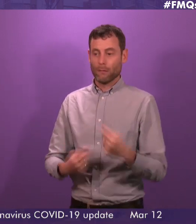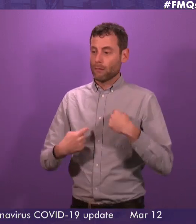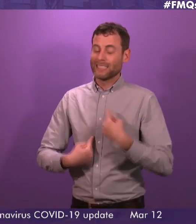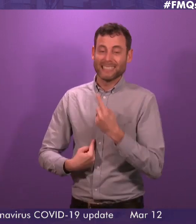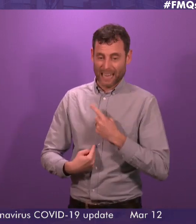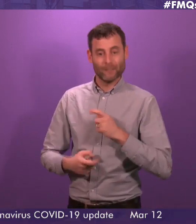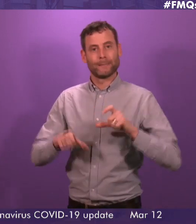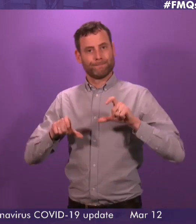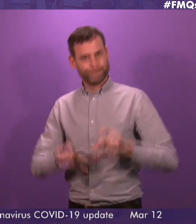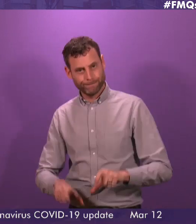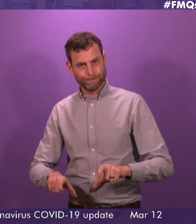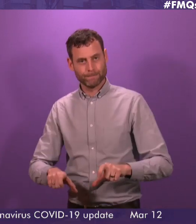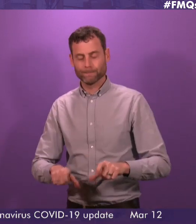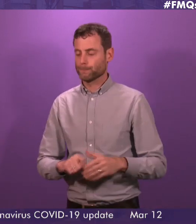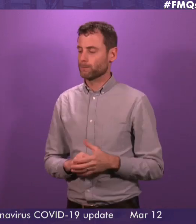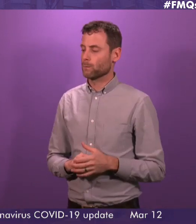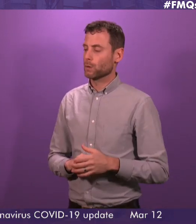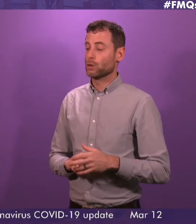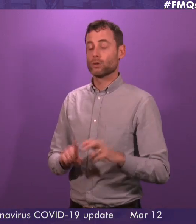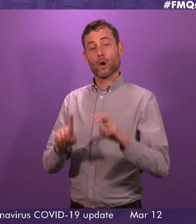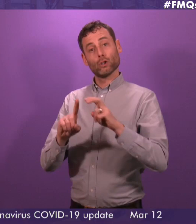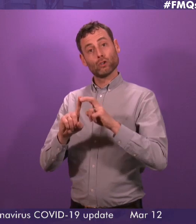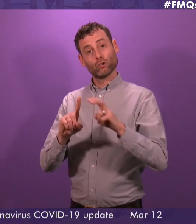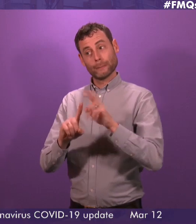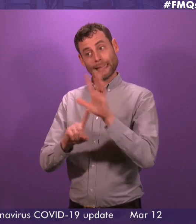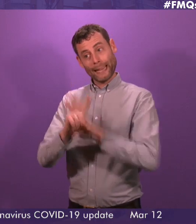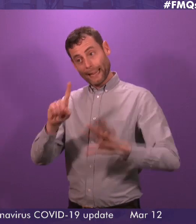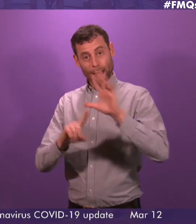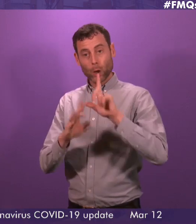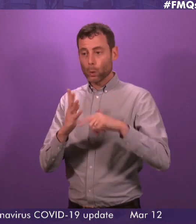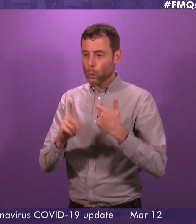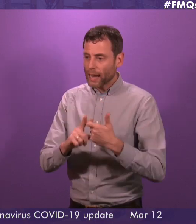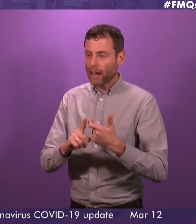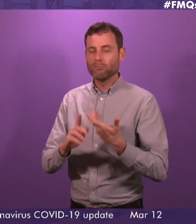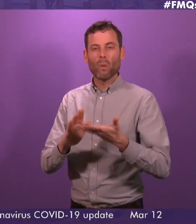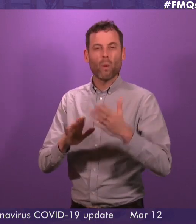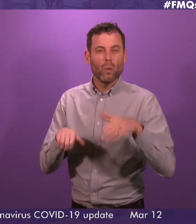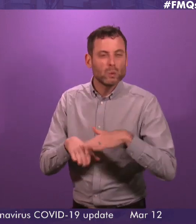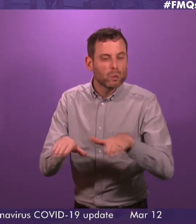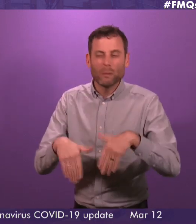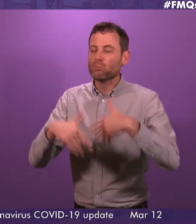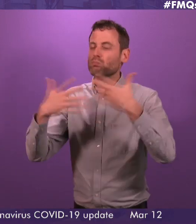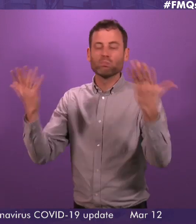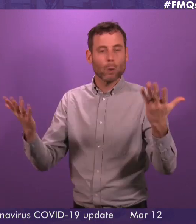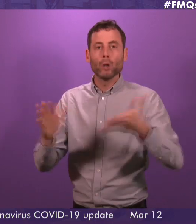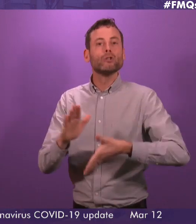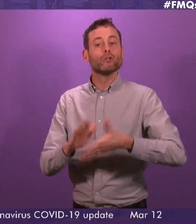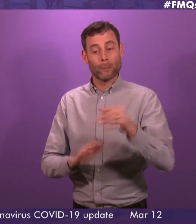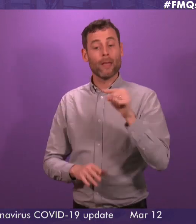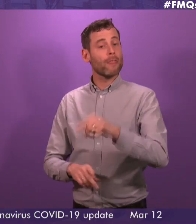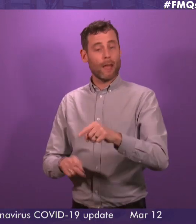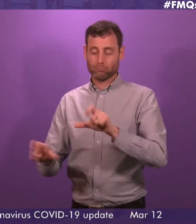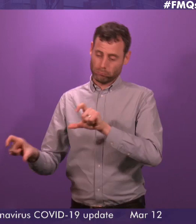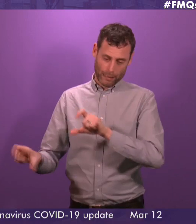us. But otherwise, school trips in the UK or to a swimming pool or whatever it might be can